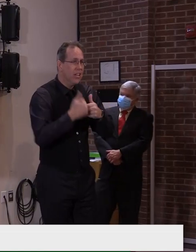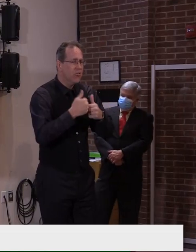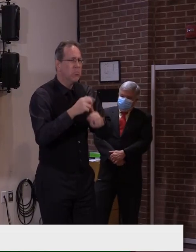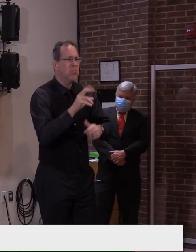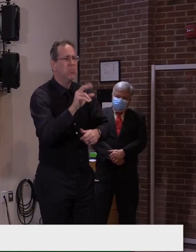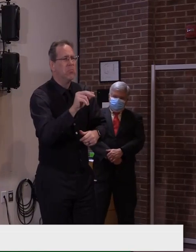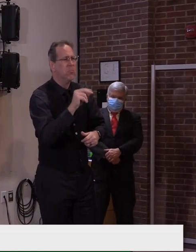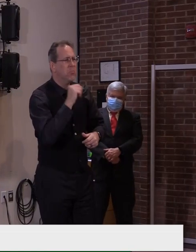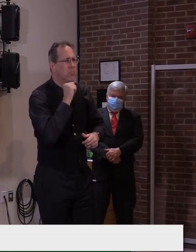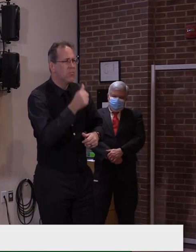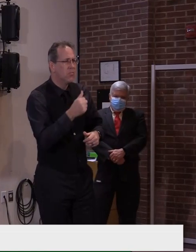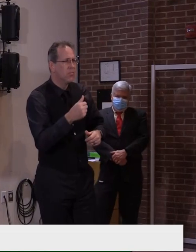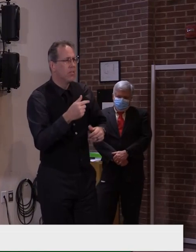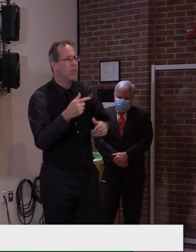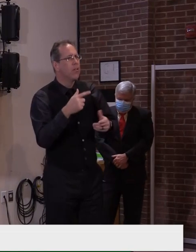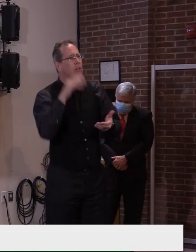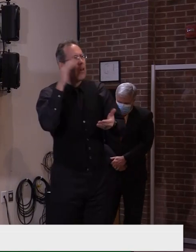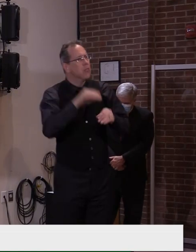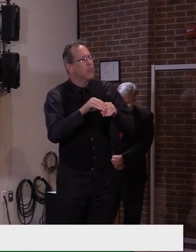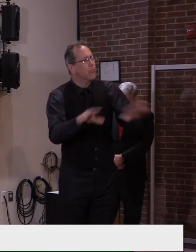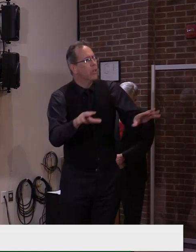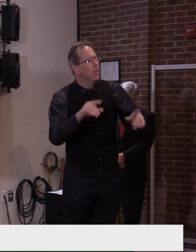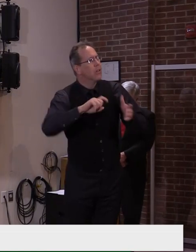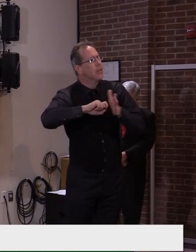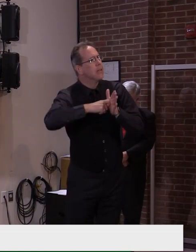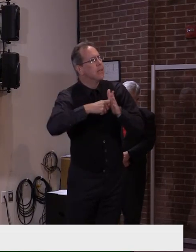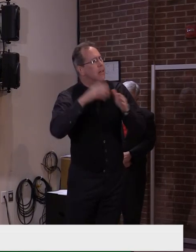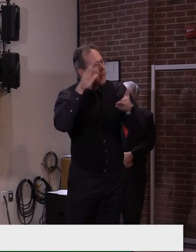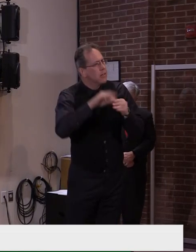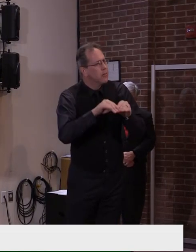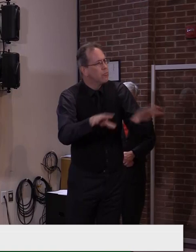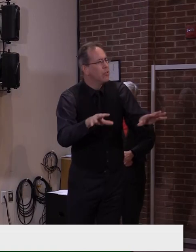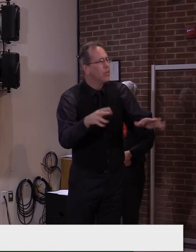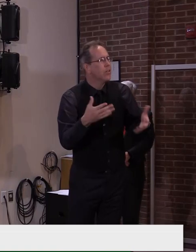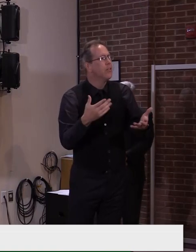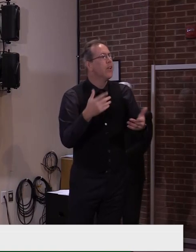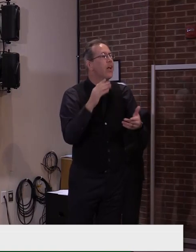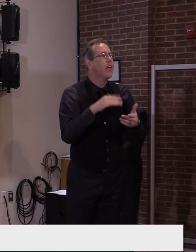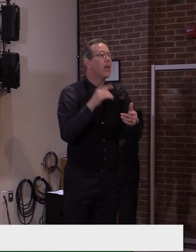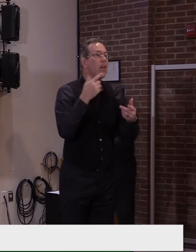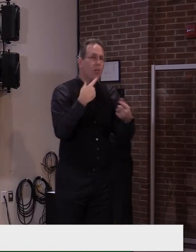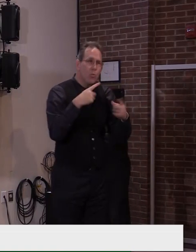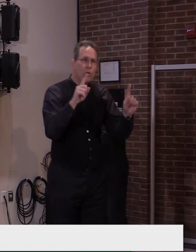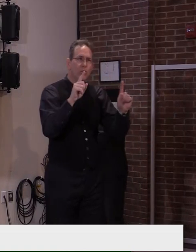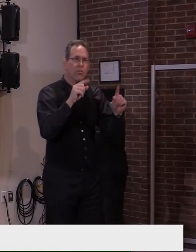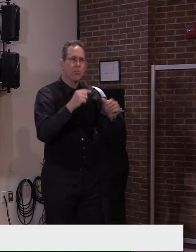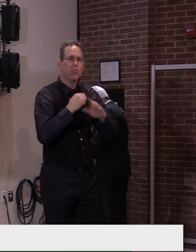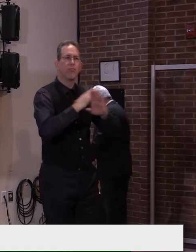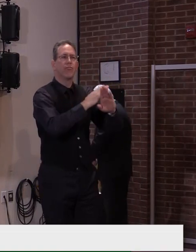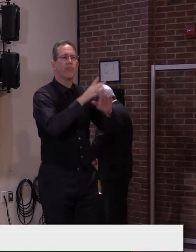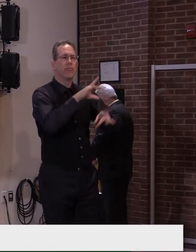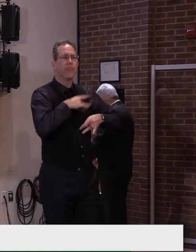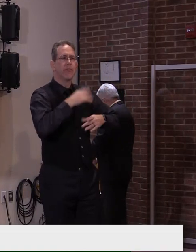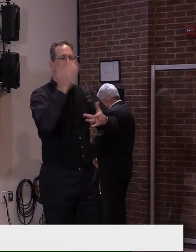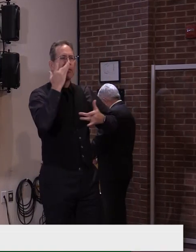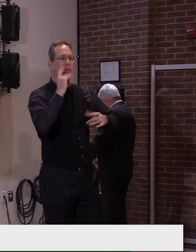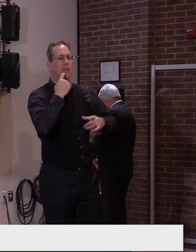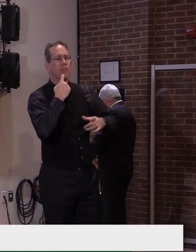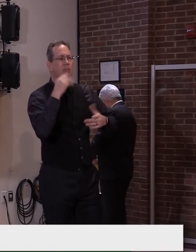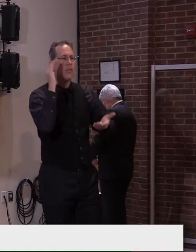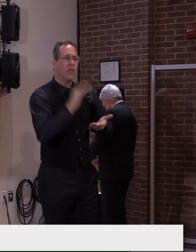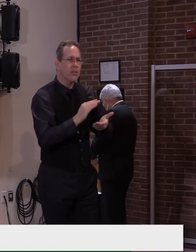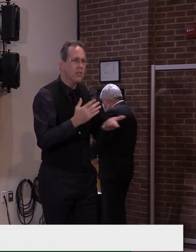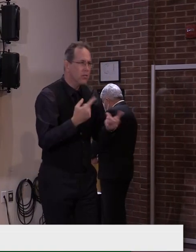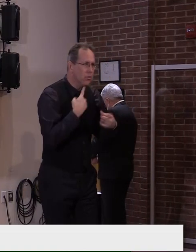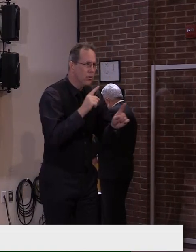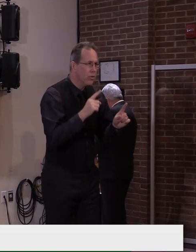for newly developed vaccines and efficacious. I think your comment on Omicron was the fact that there